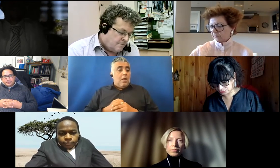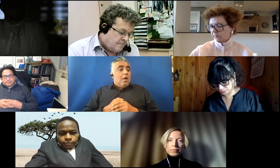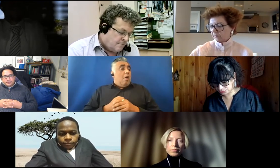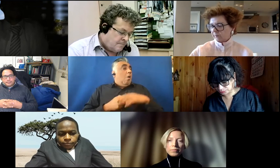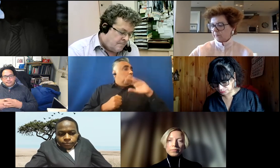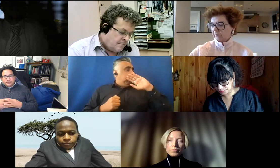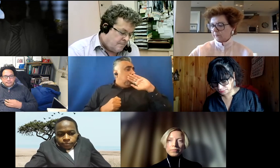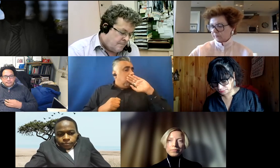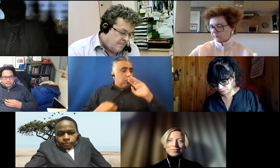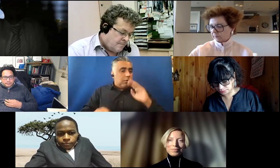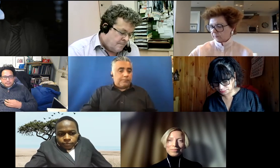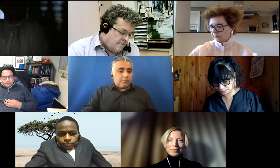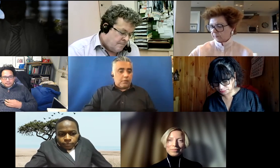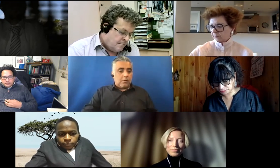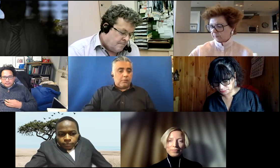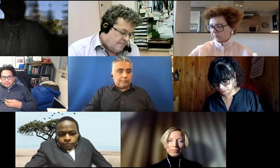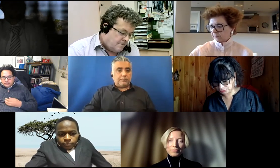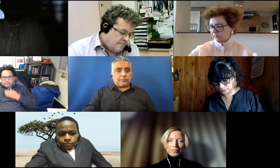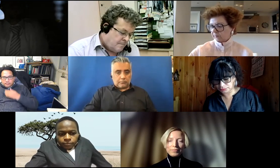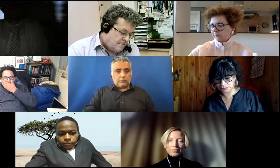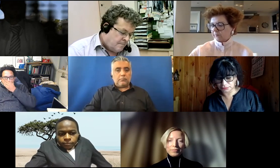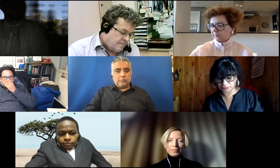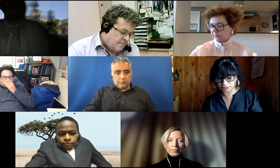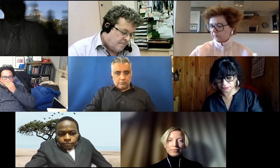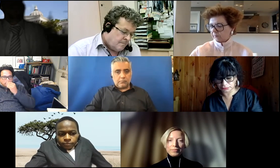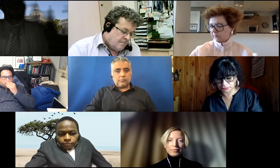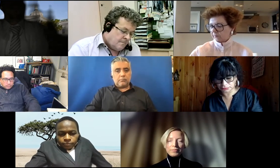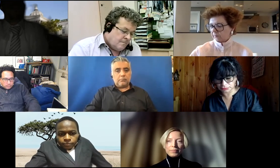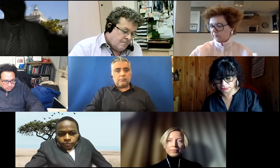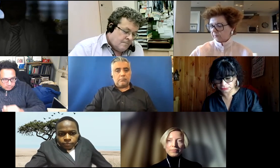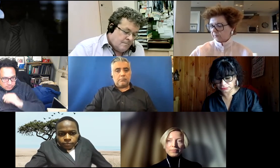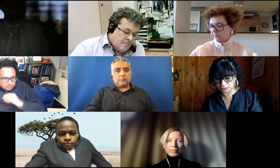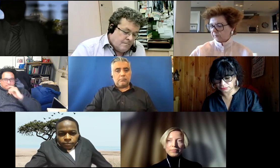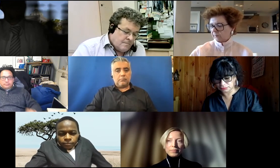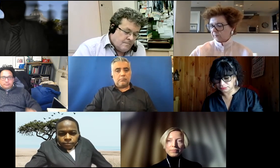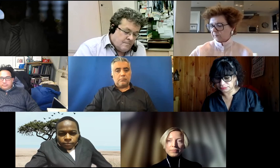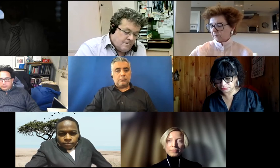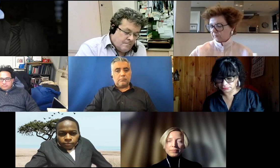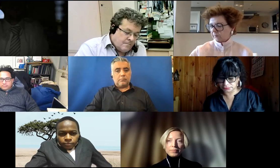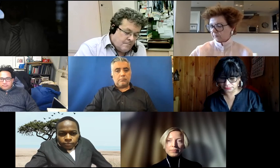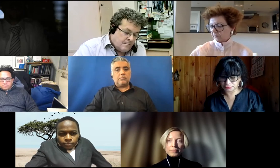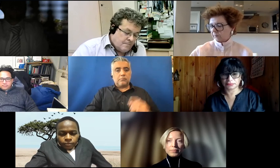Thank you. That's brilliant. That's really good to hear. Bernard, what's your experience on this question?